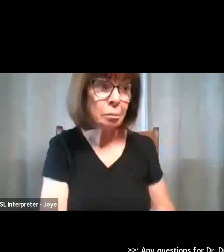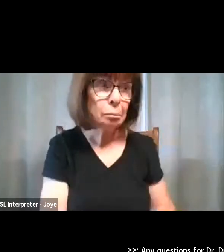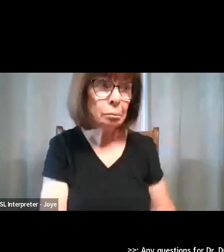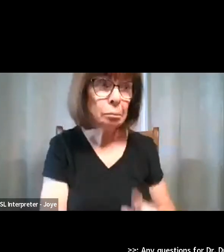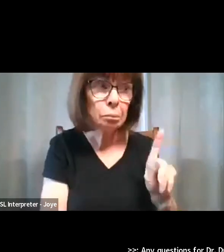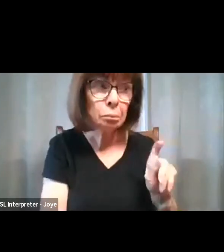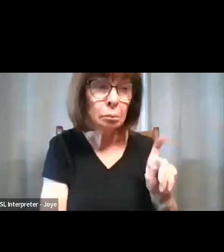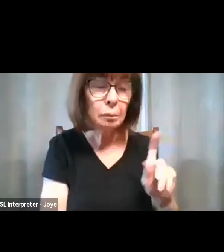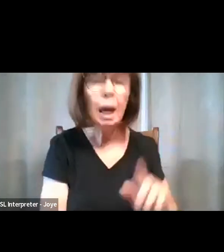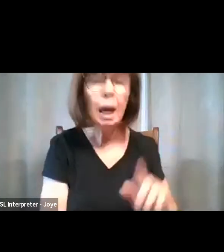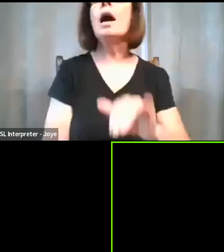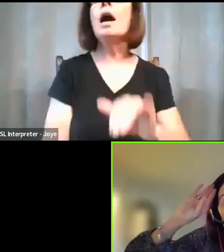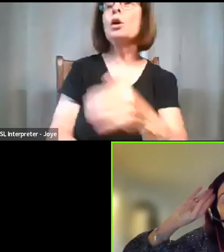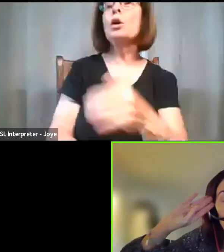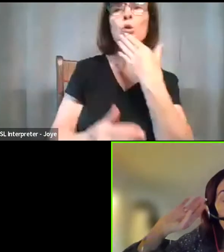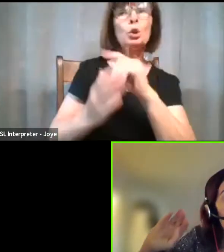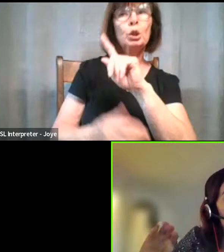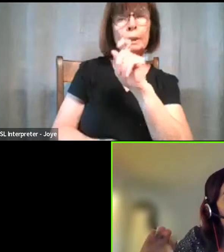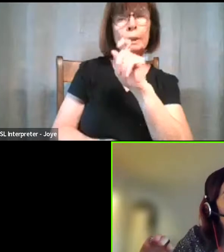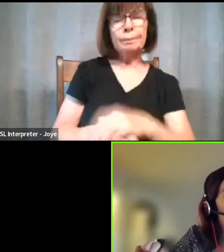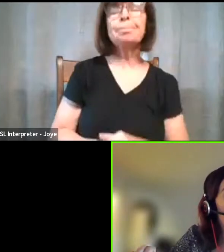Yeah, that's a great question. So